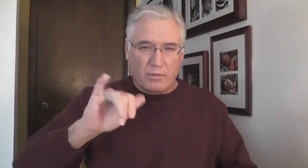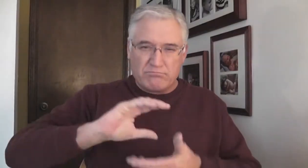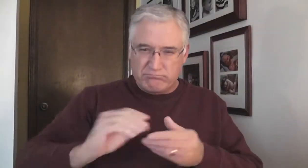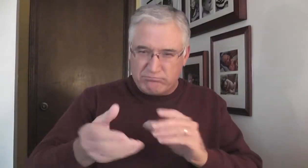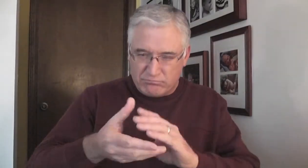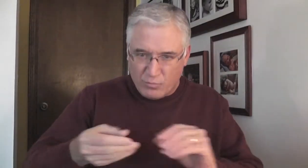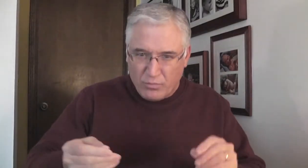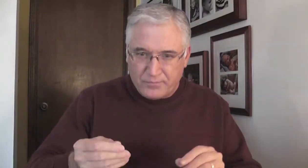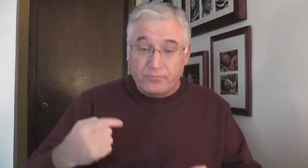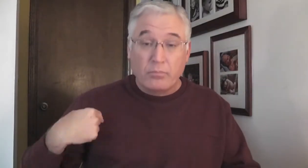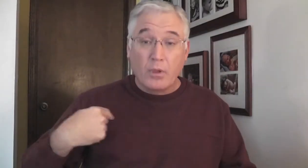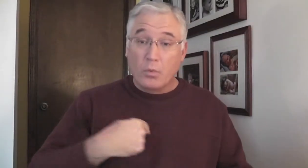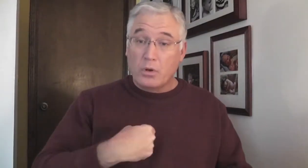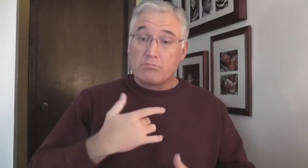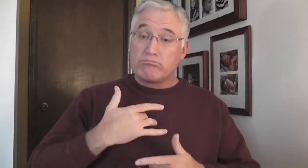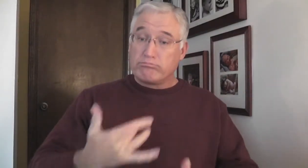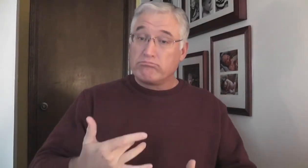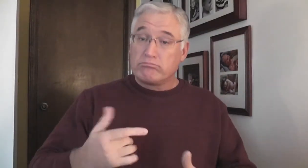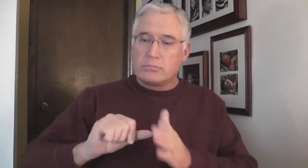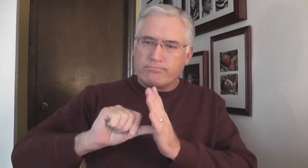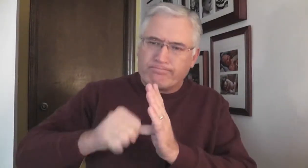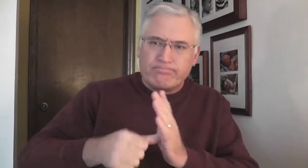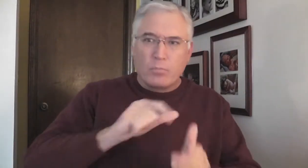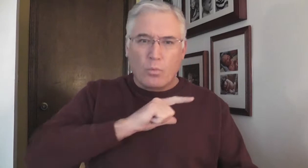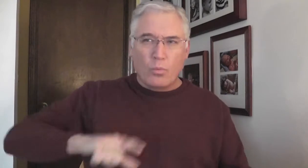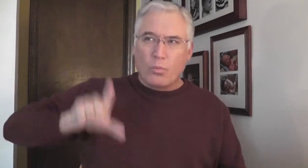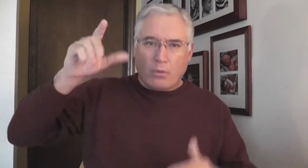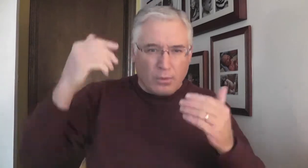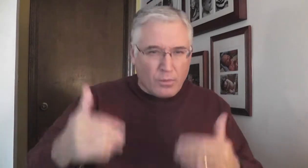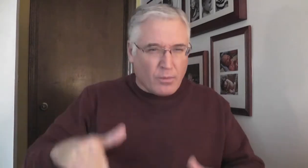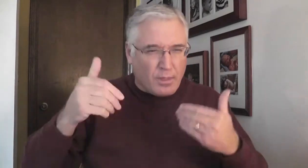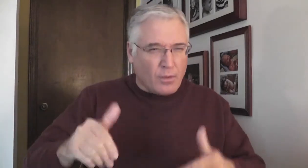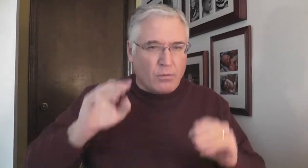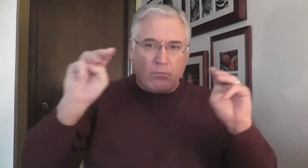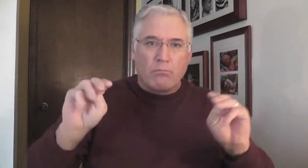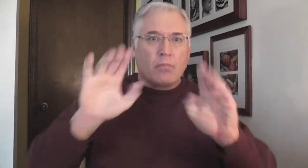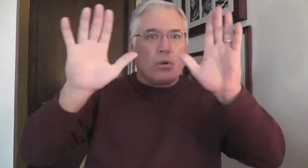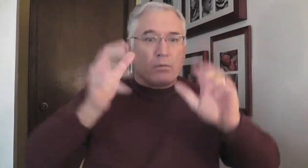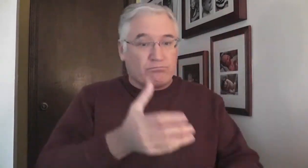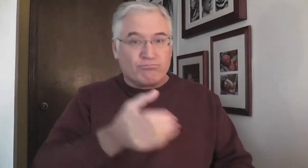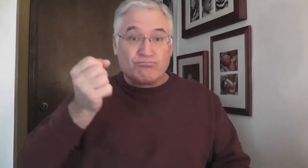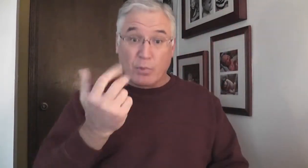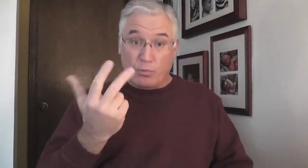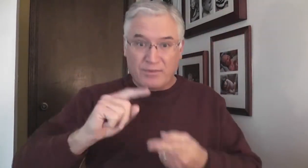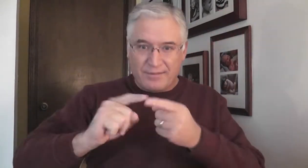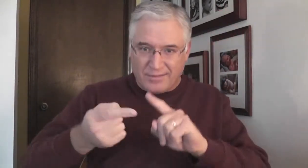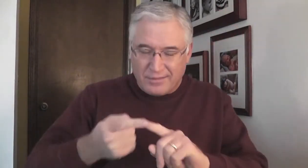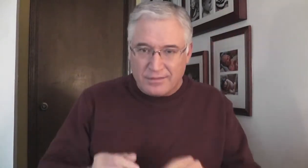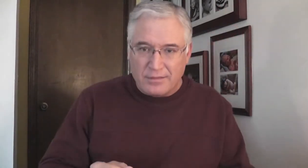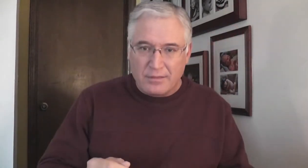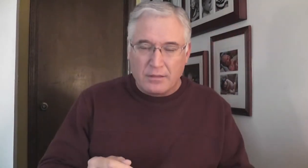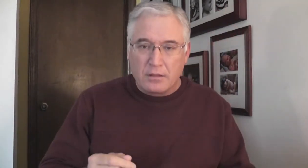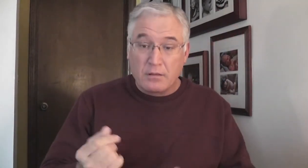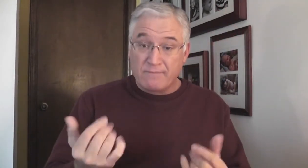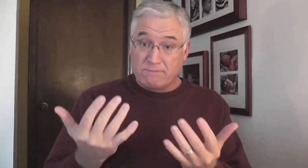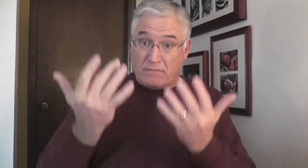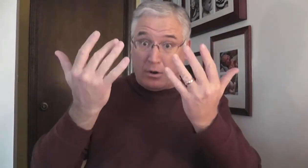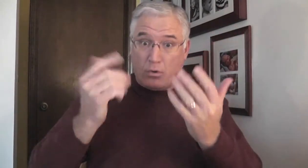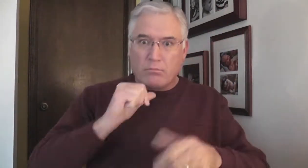Most of us know the story, and we tend to emphasize that the Lord, wow, He rescued the 3 friends who were thrown in there